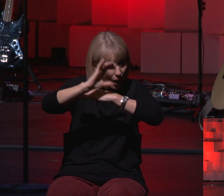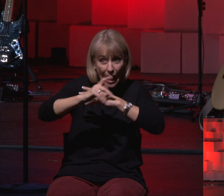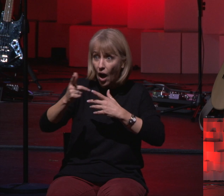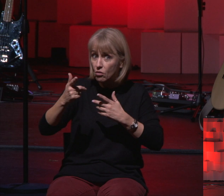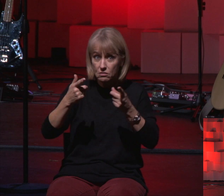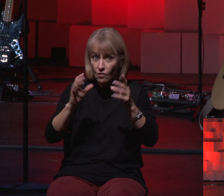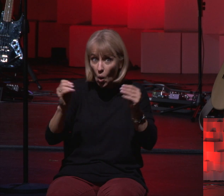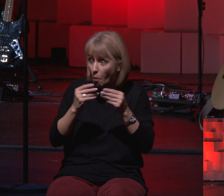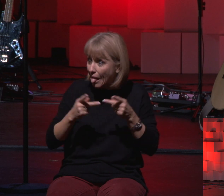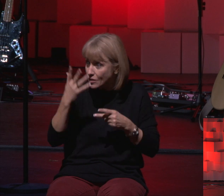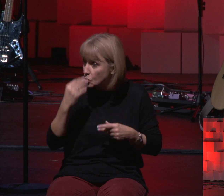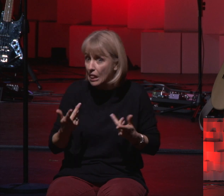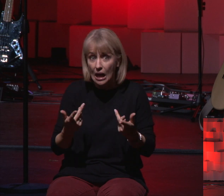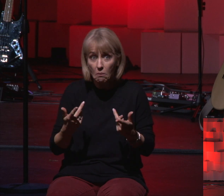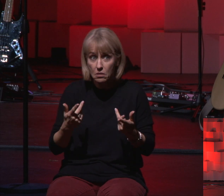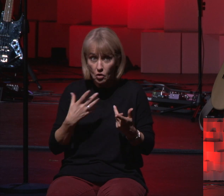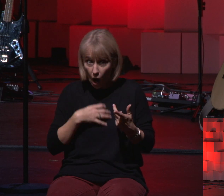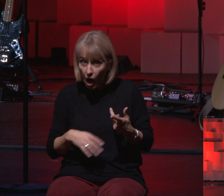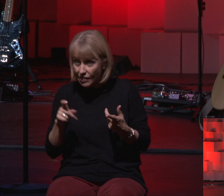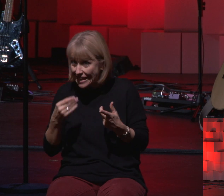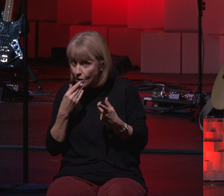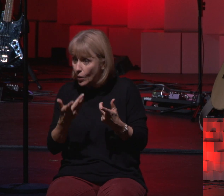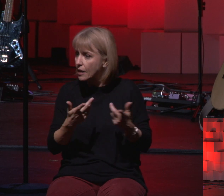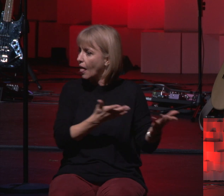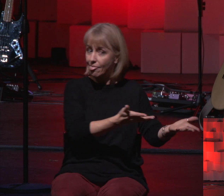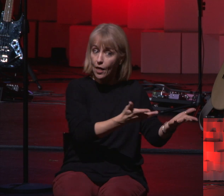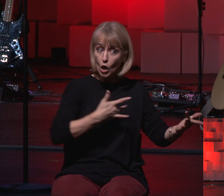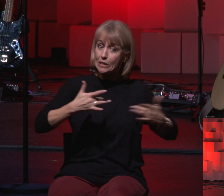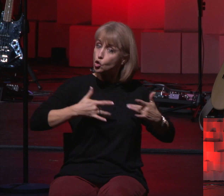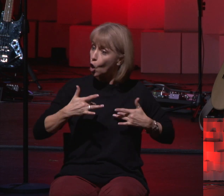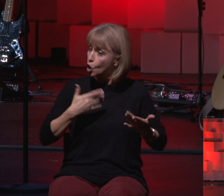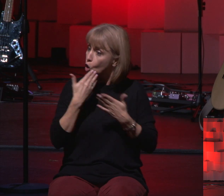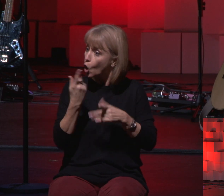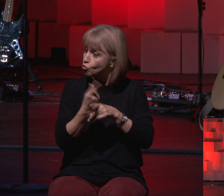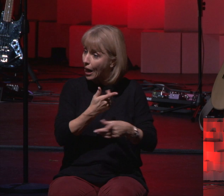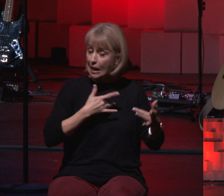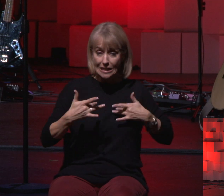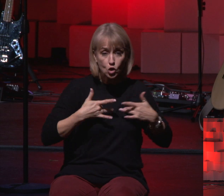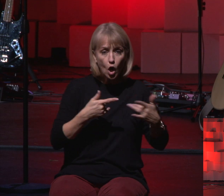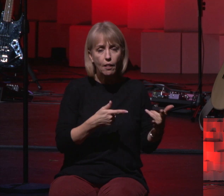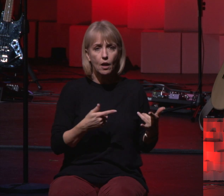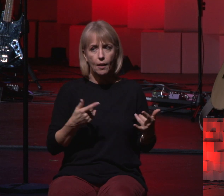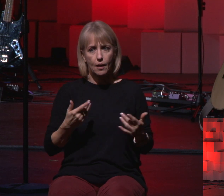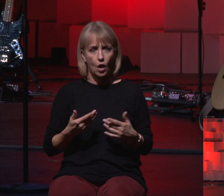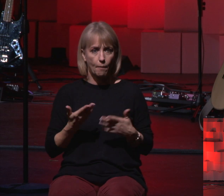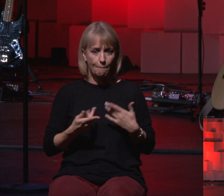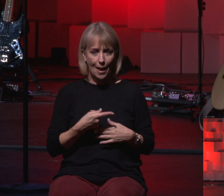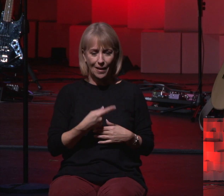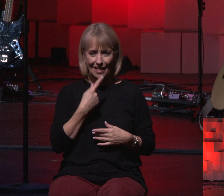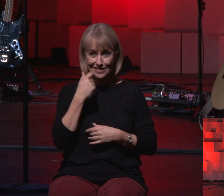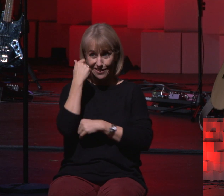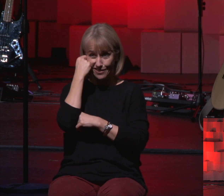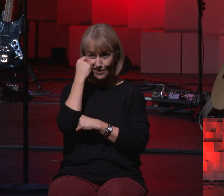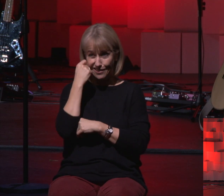stay. To have concern is good. Now, they may just been thinking, oh, look at all these people. Do you know how much it